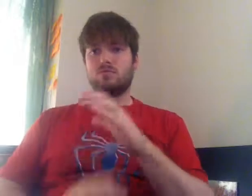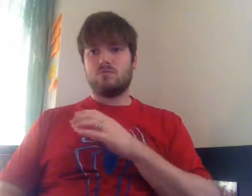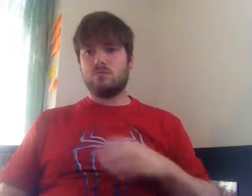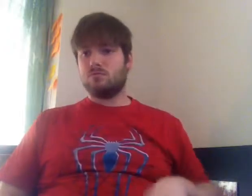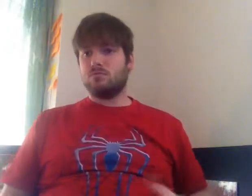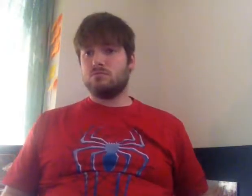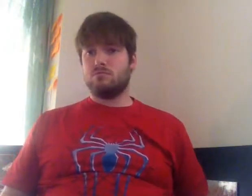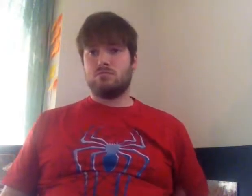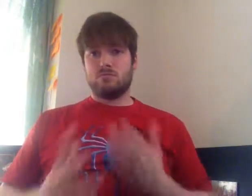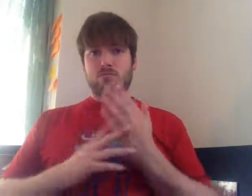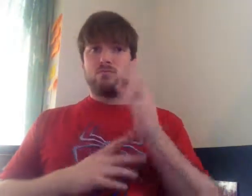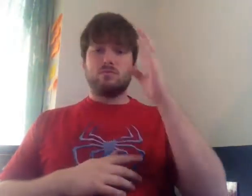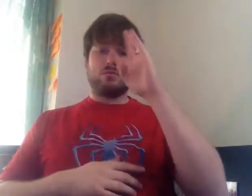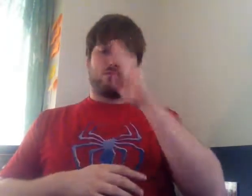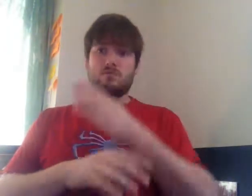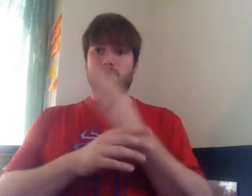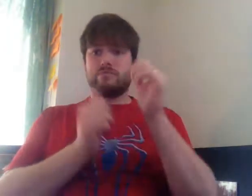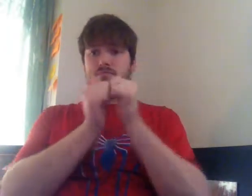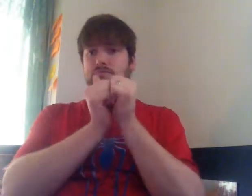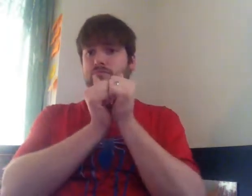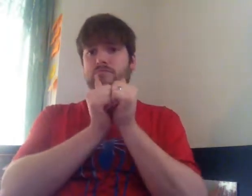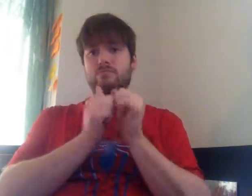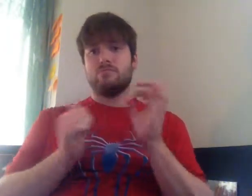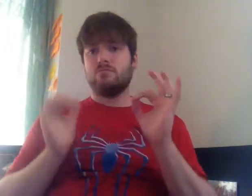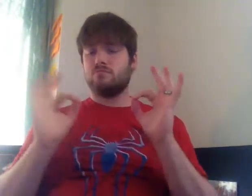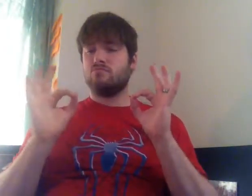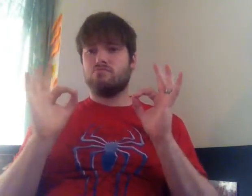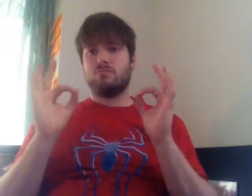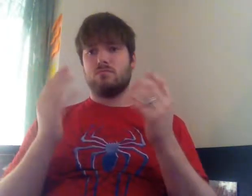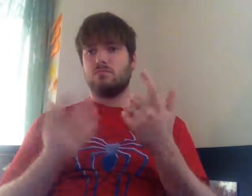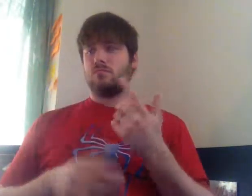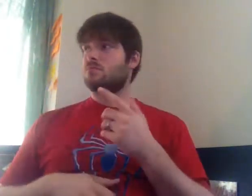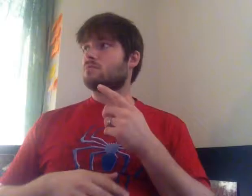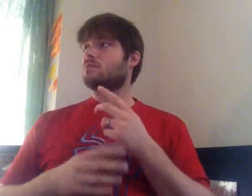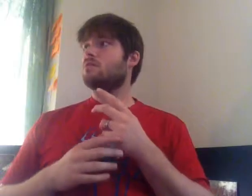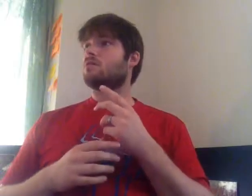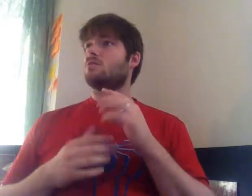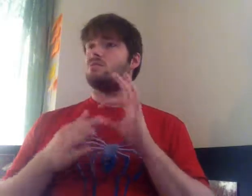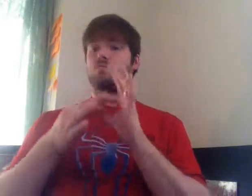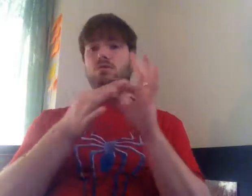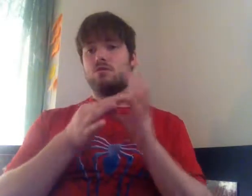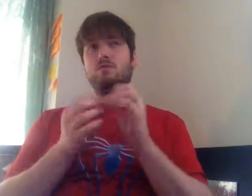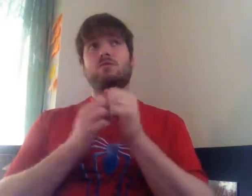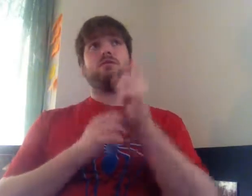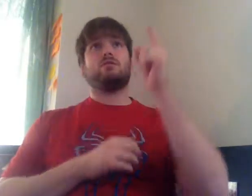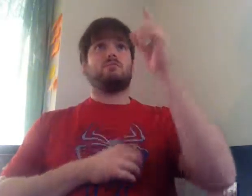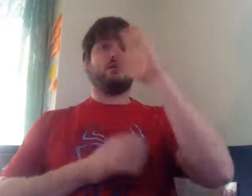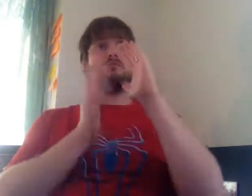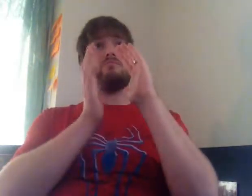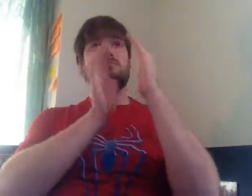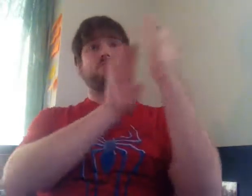My experience with USAA is awesome. Homeowners insurance, life insurance, automobile insurance. I spent 20